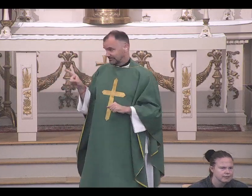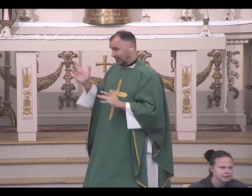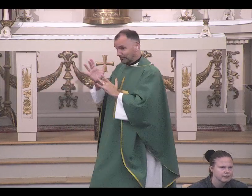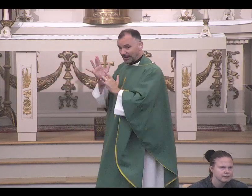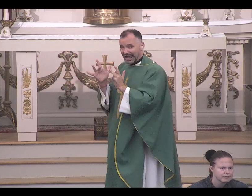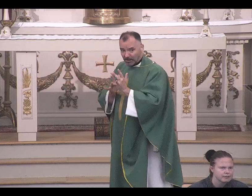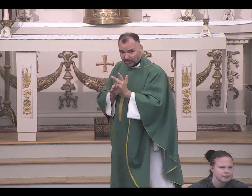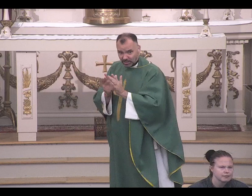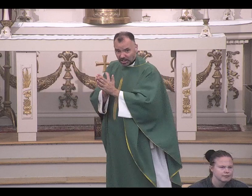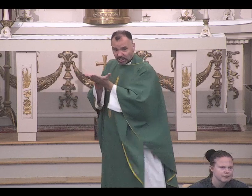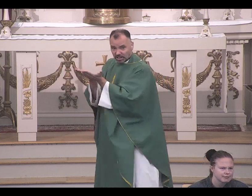However,